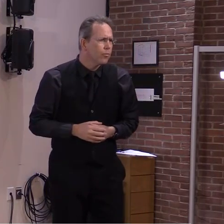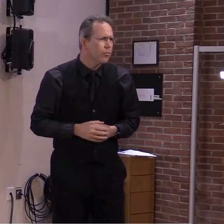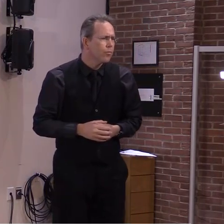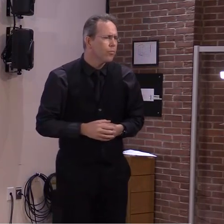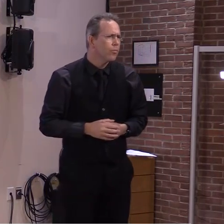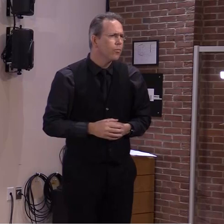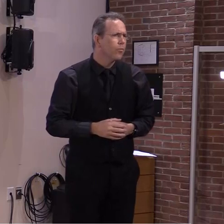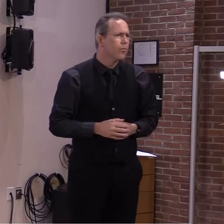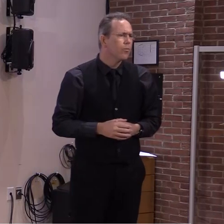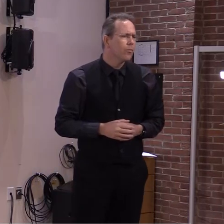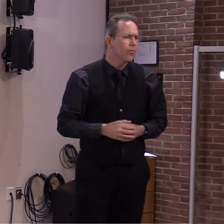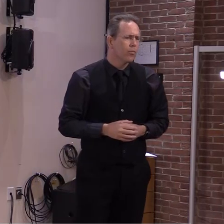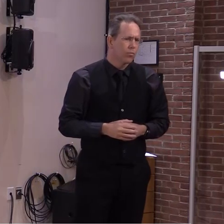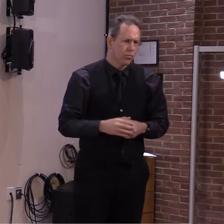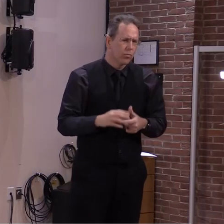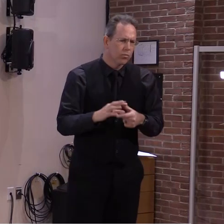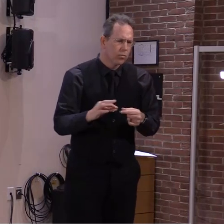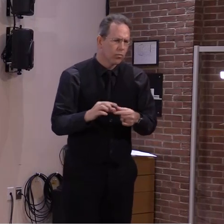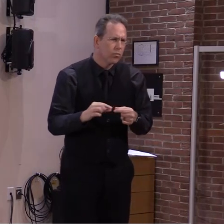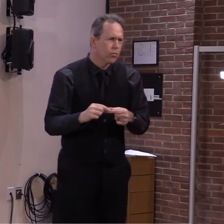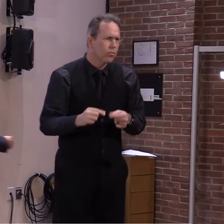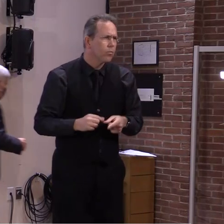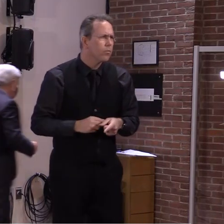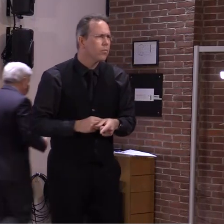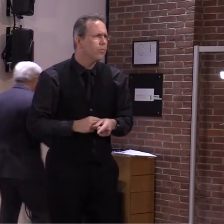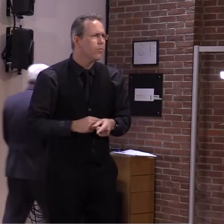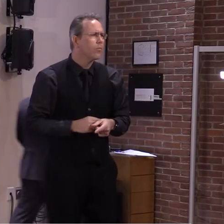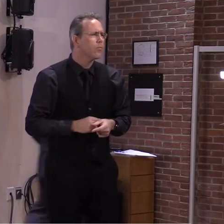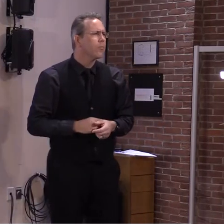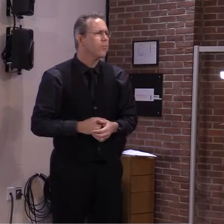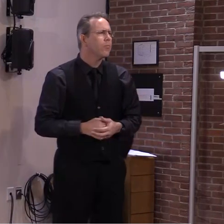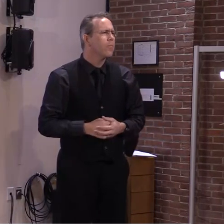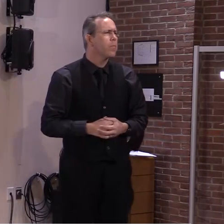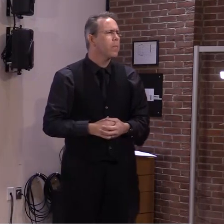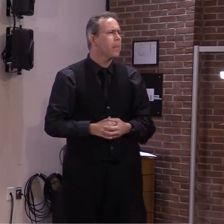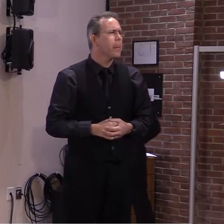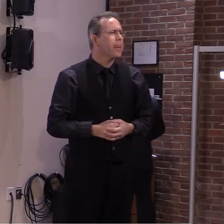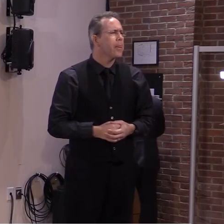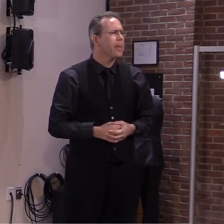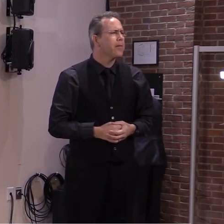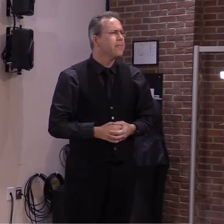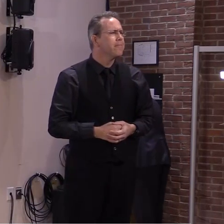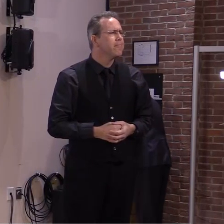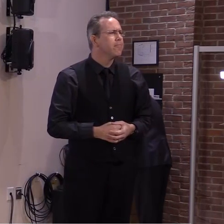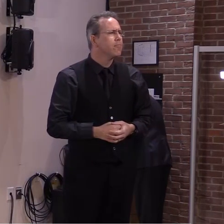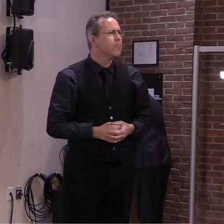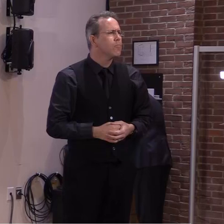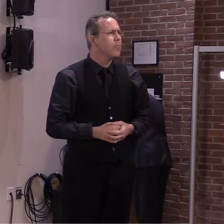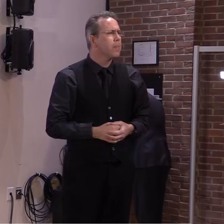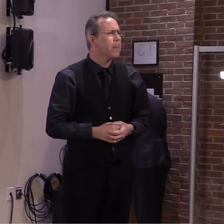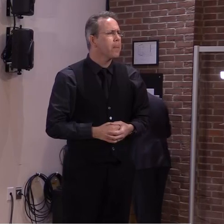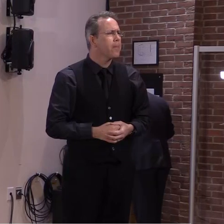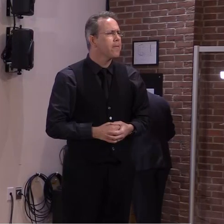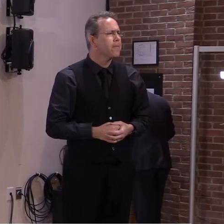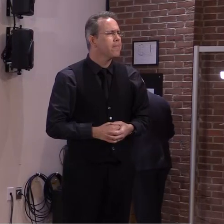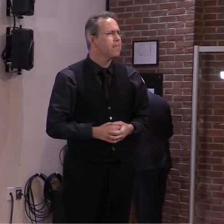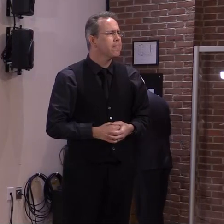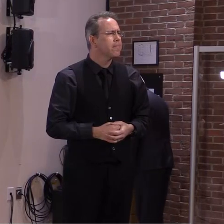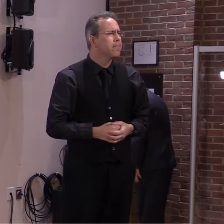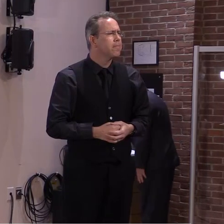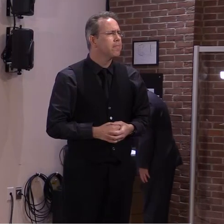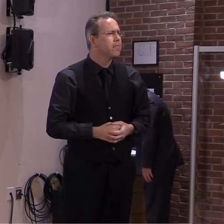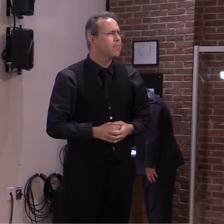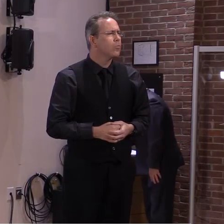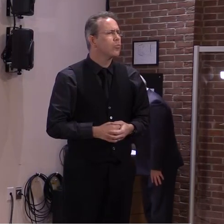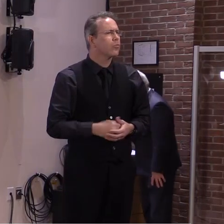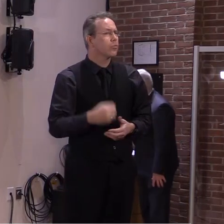up to 263, which I believe would be a new record for us. With this jump in cases, is it because young people might be